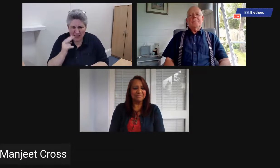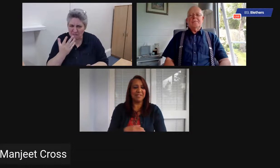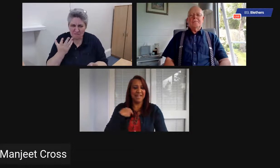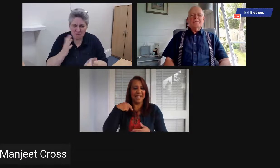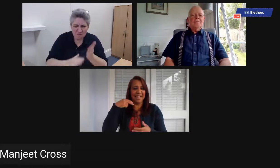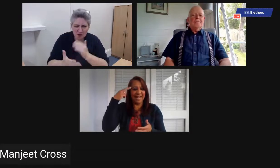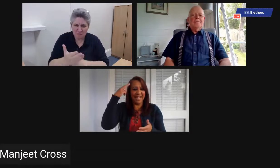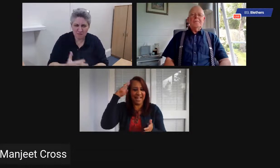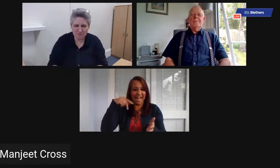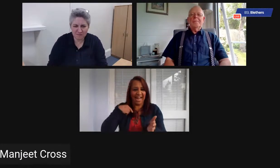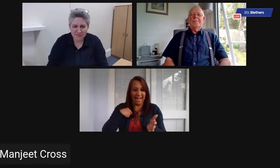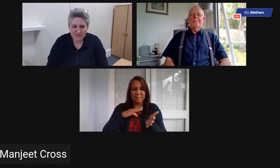the same as Dave, please?